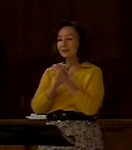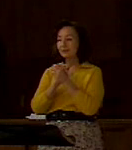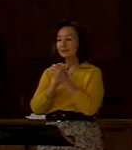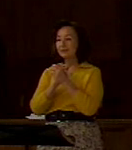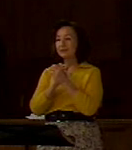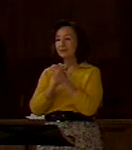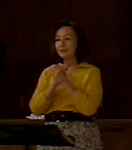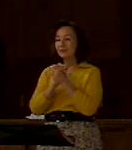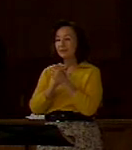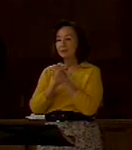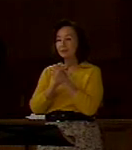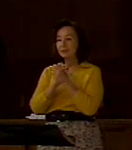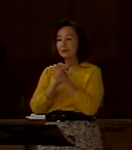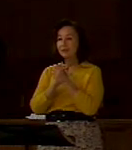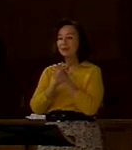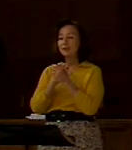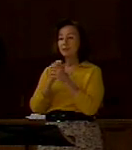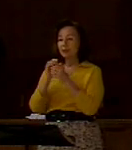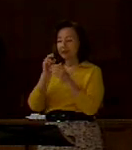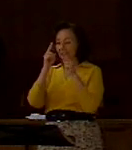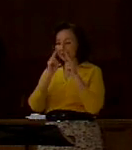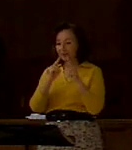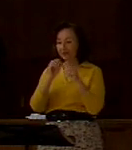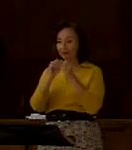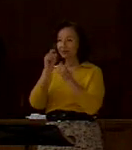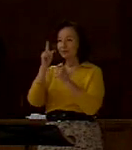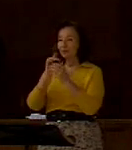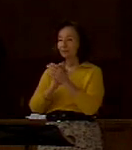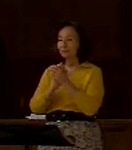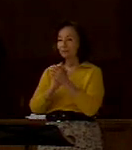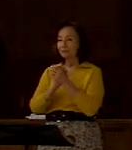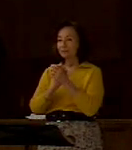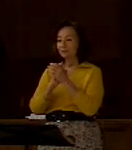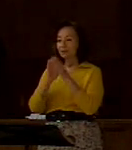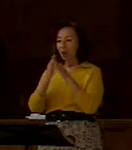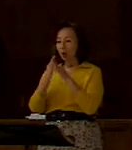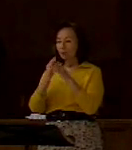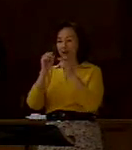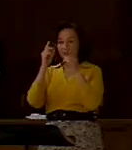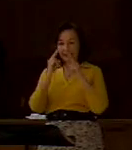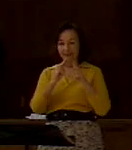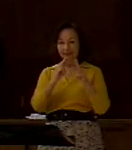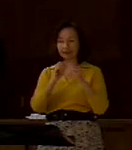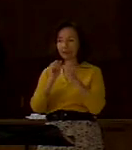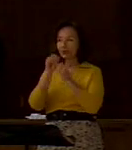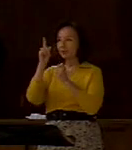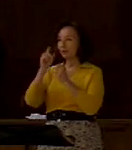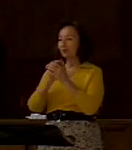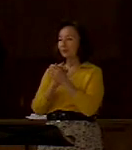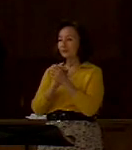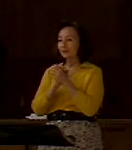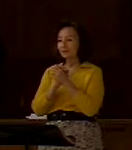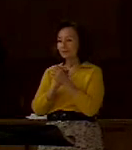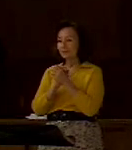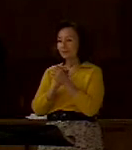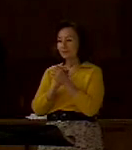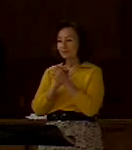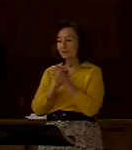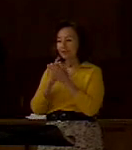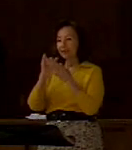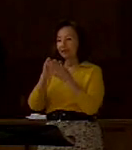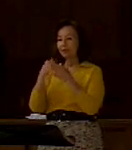to be vulnerable with you, to be open and honest with you, so